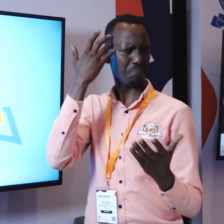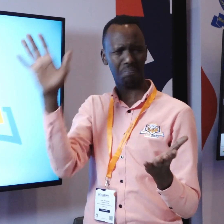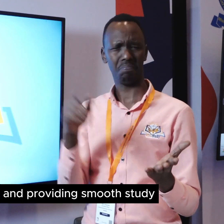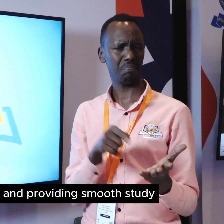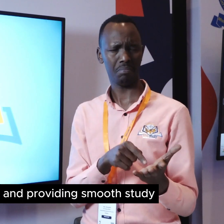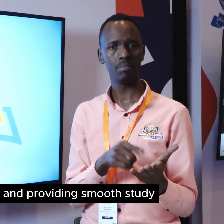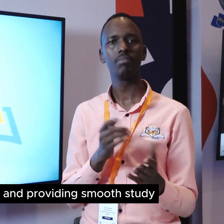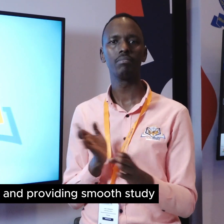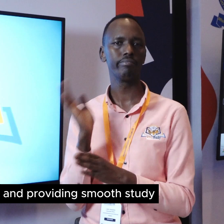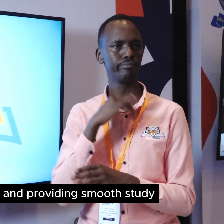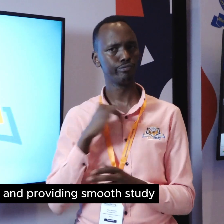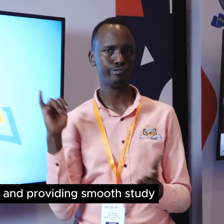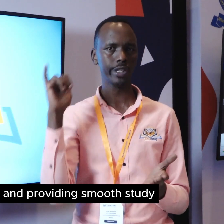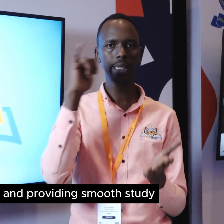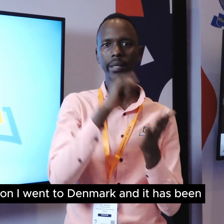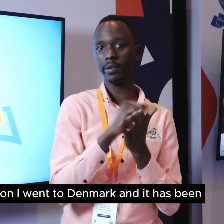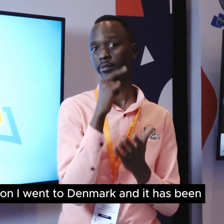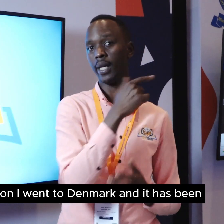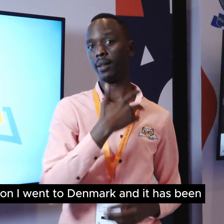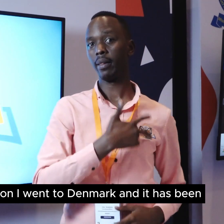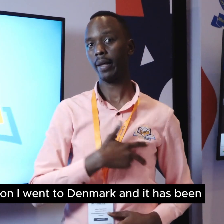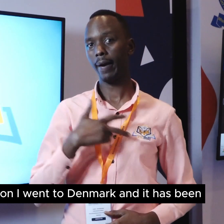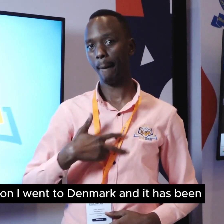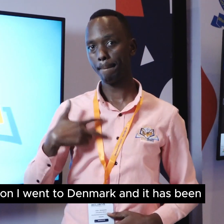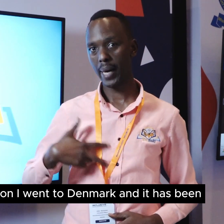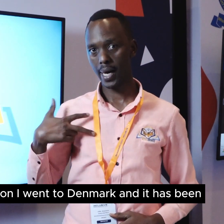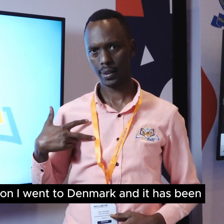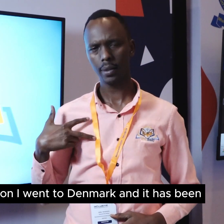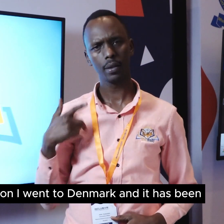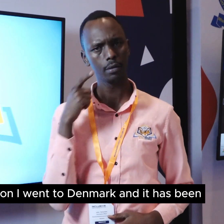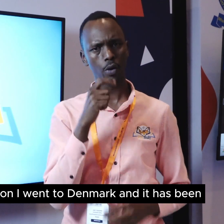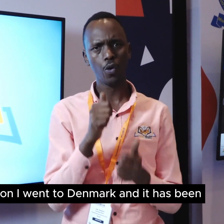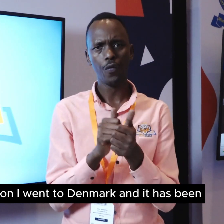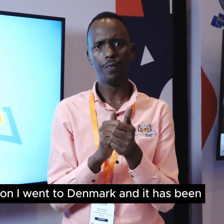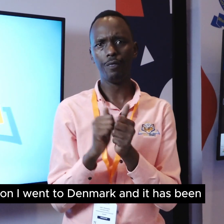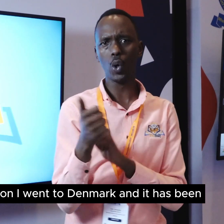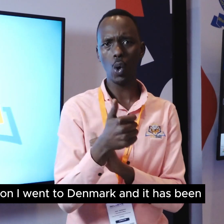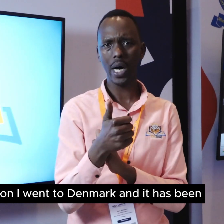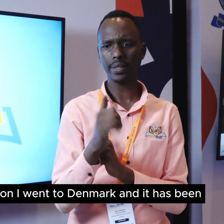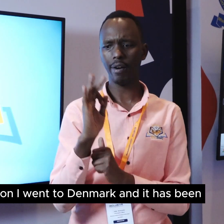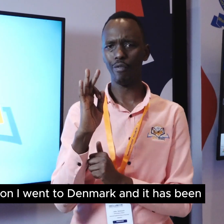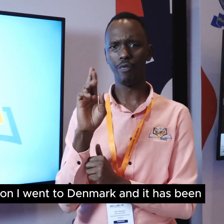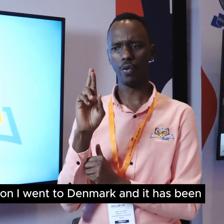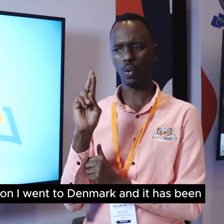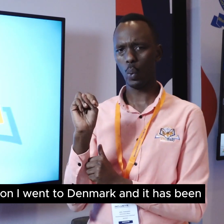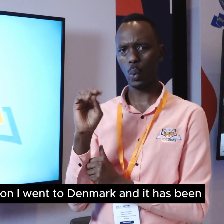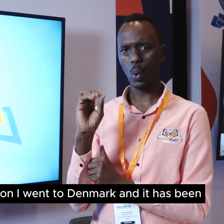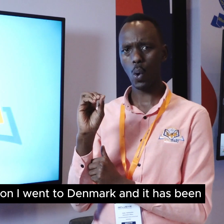and providing smooth study. So later on I went to Denmark, and it has been